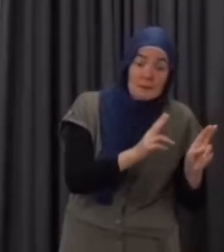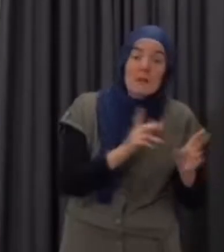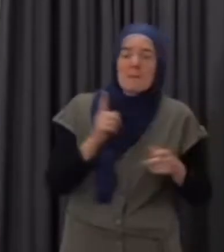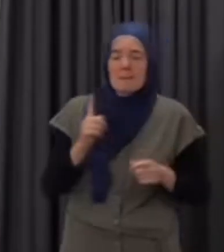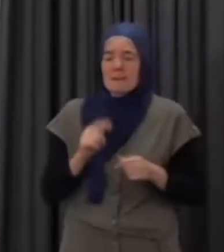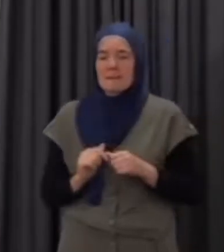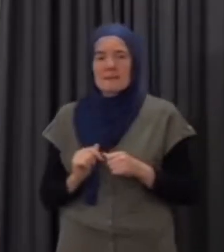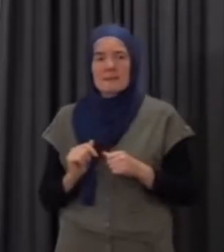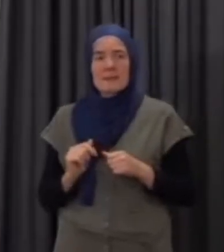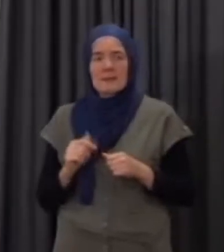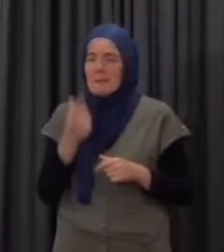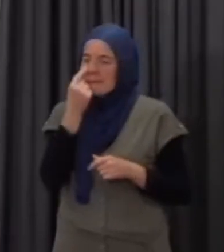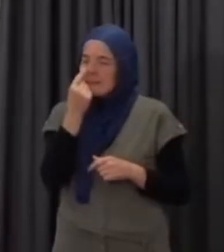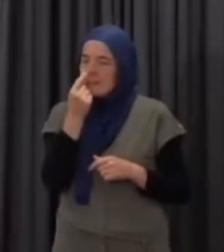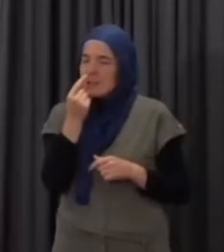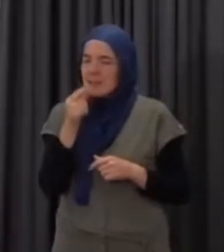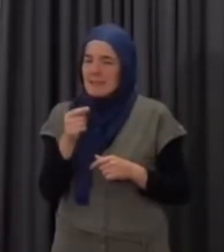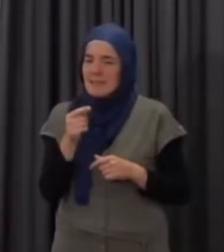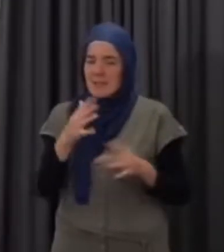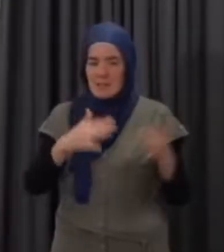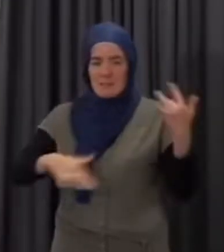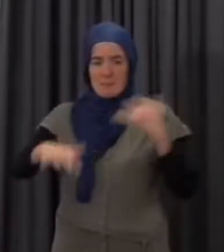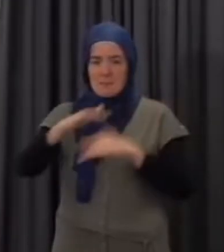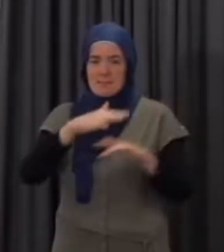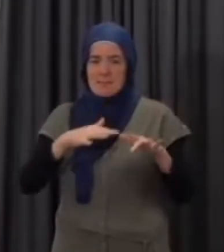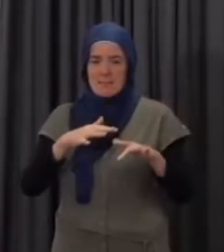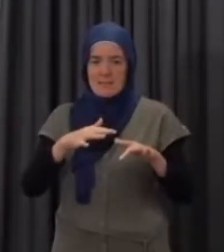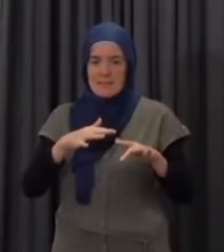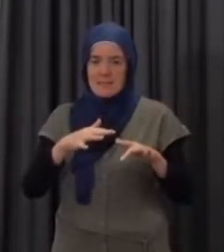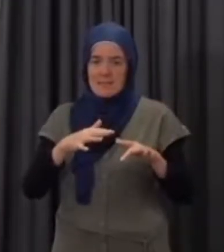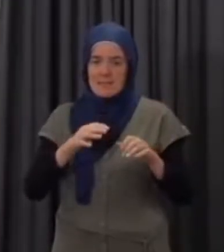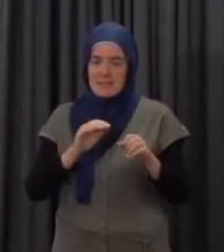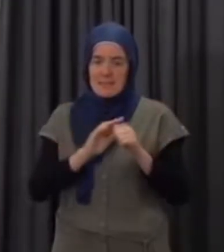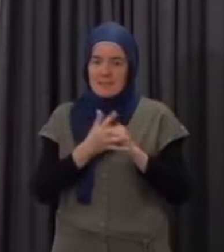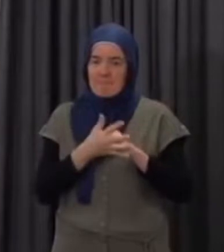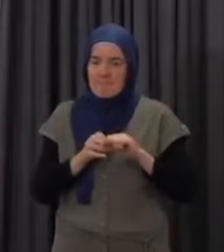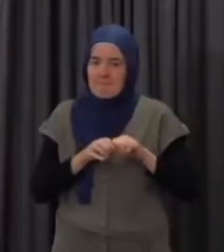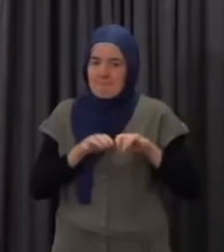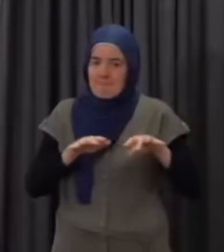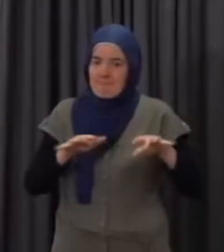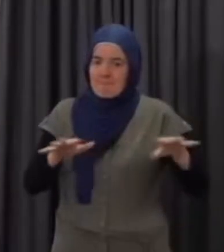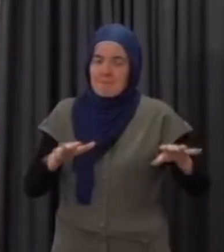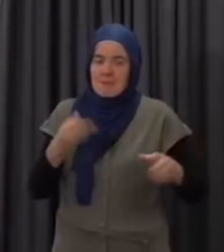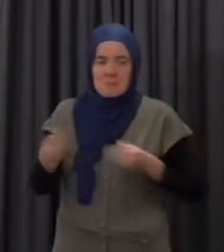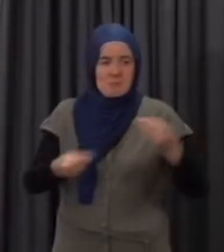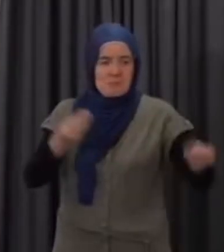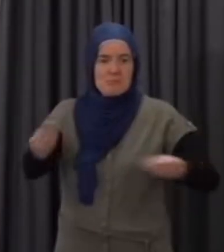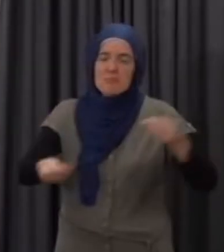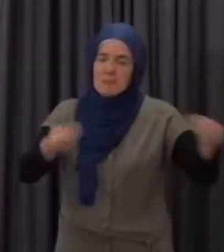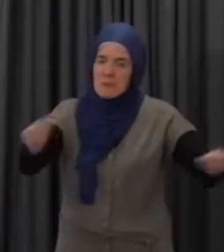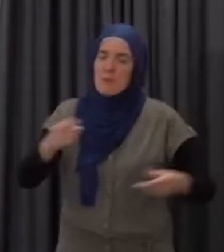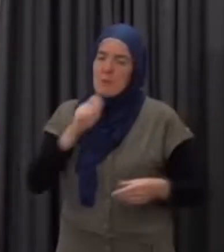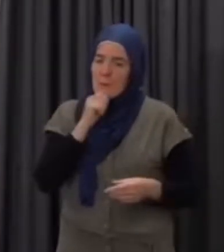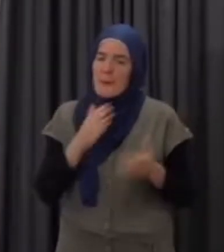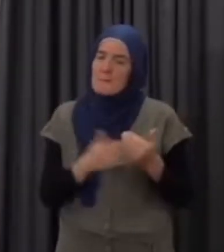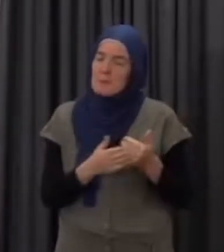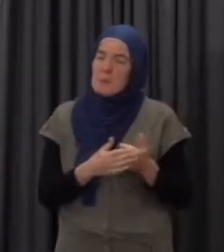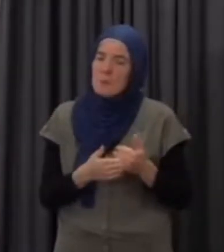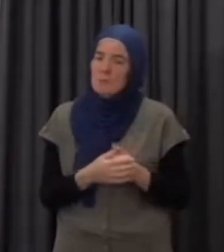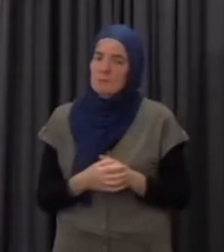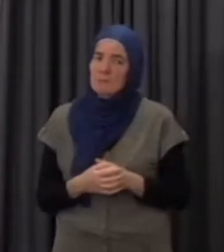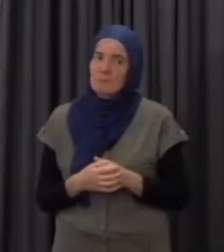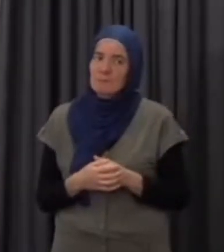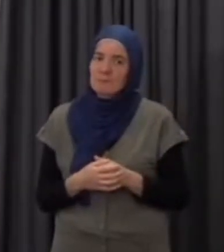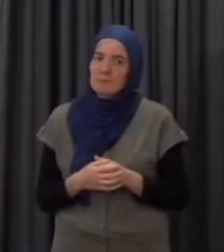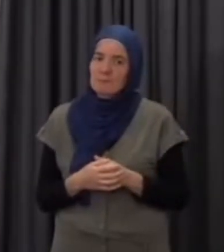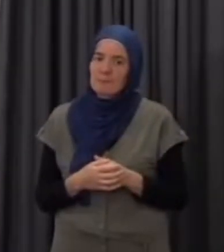real potential to see some of the community transmission rates increase further. And there are potential opportunities to see that this virus